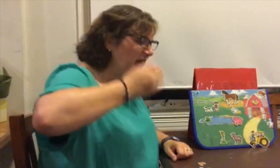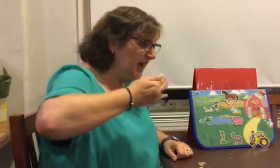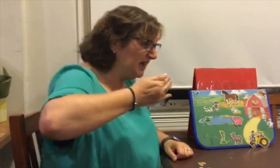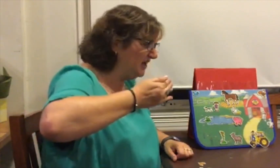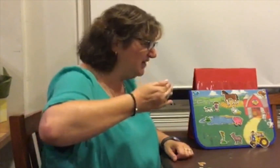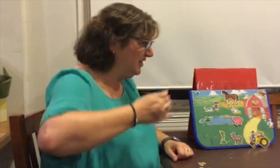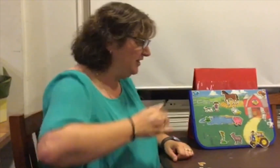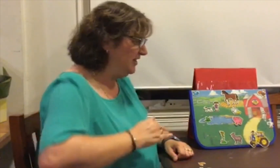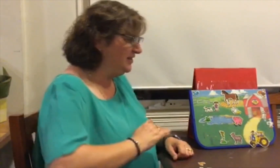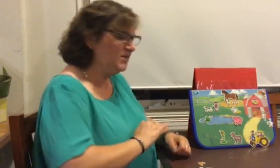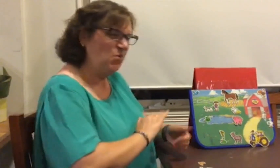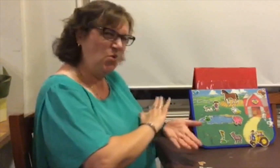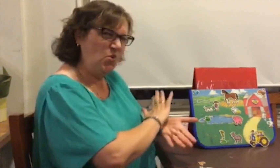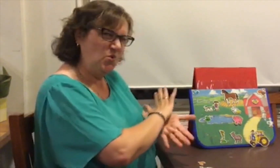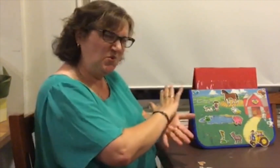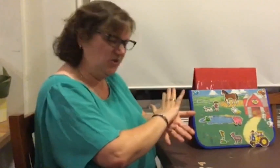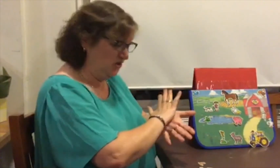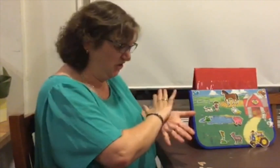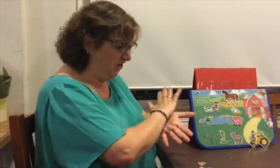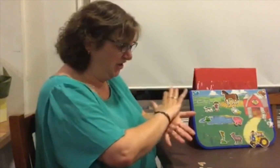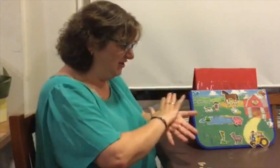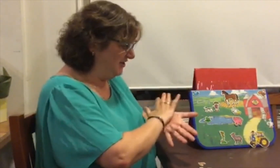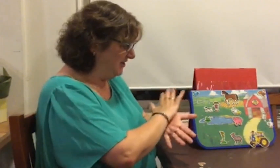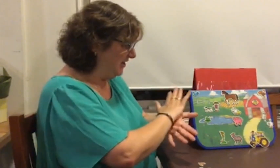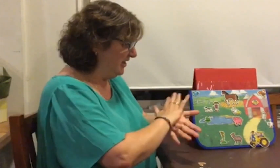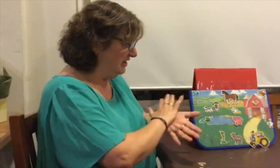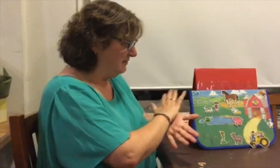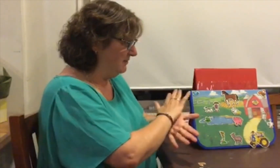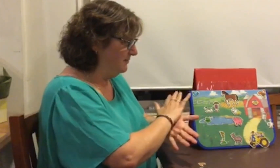Yuck, he's all dirty.